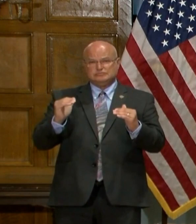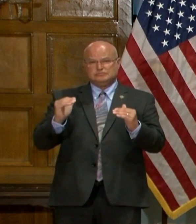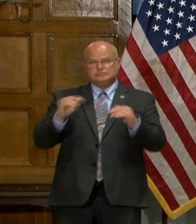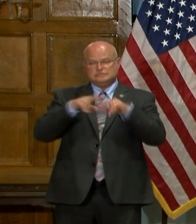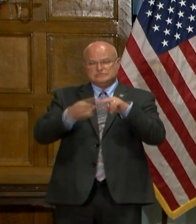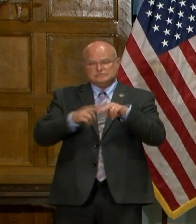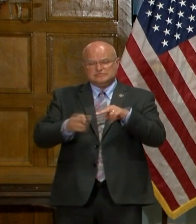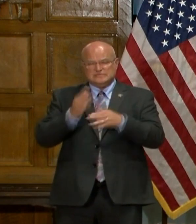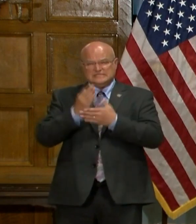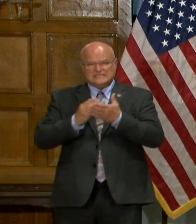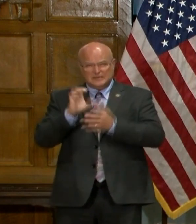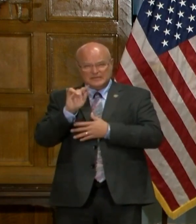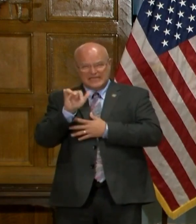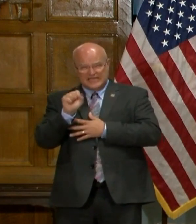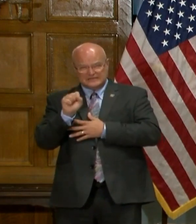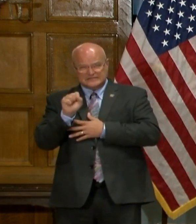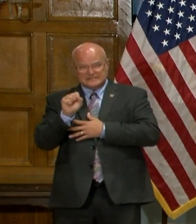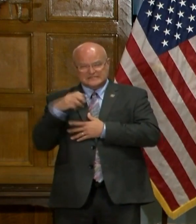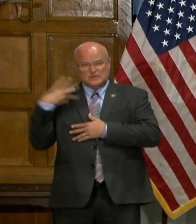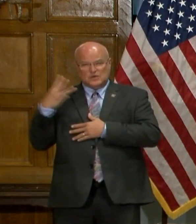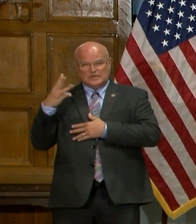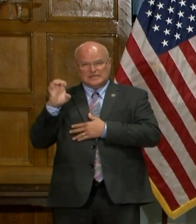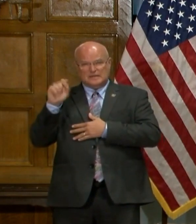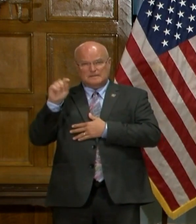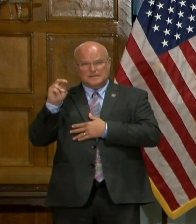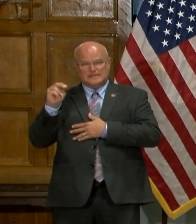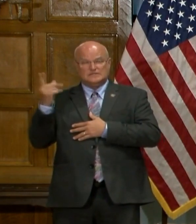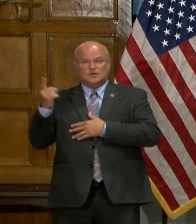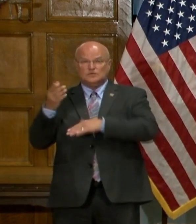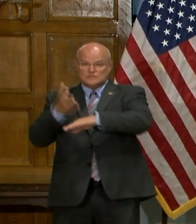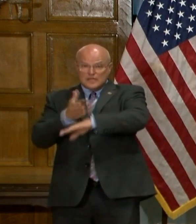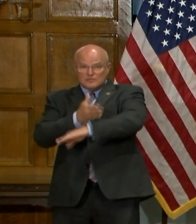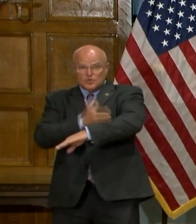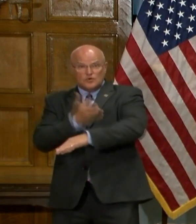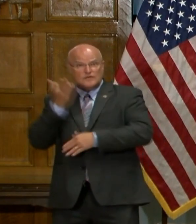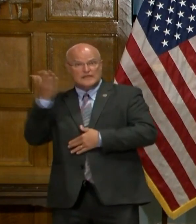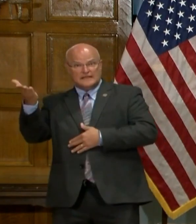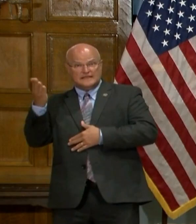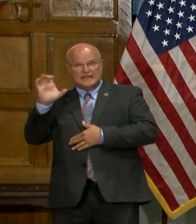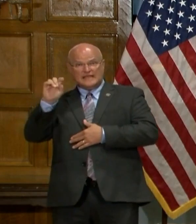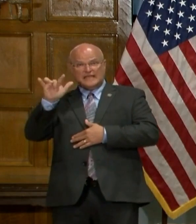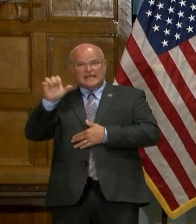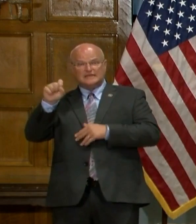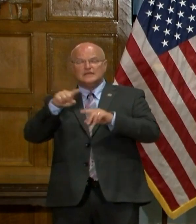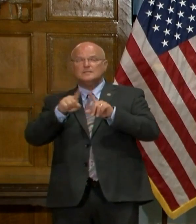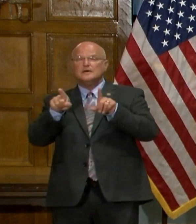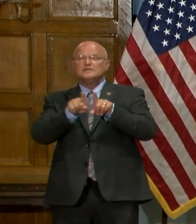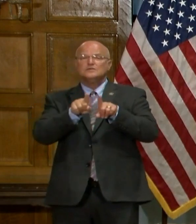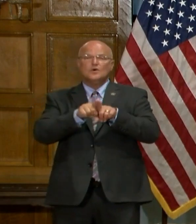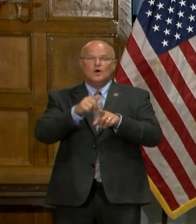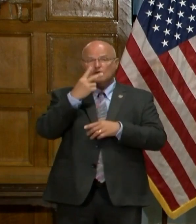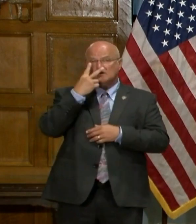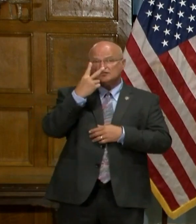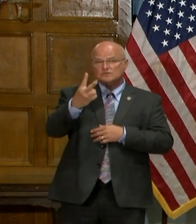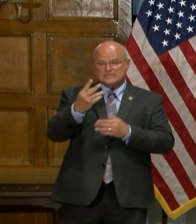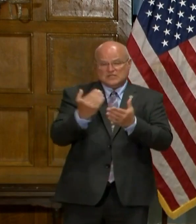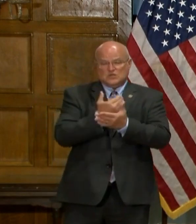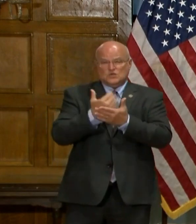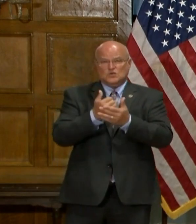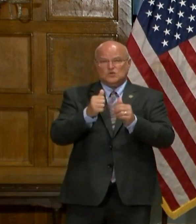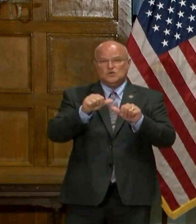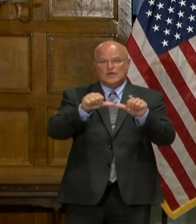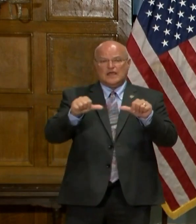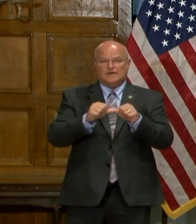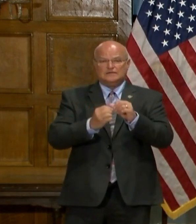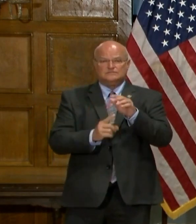and Washington County somewhat, so you can see some level of progress that's there, but you also see new areas